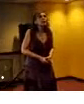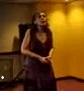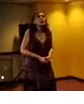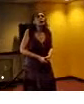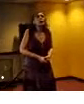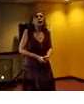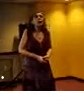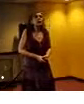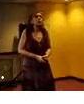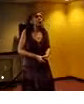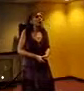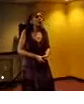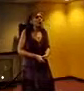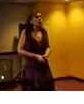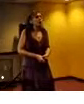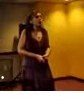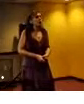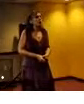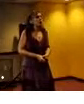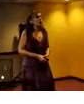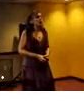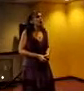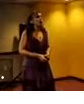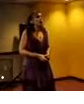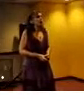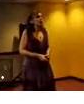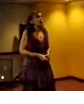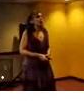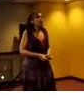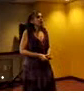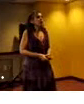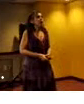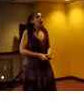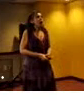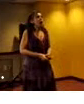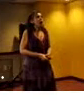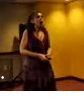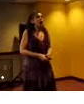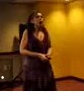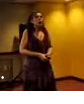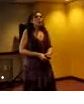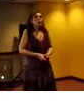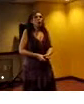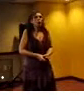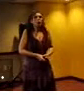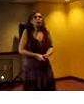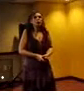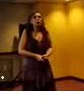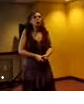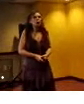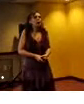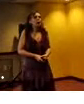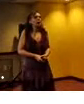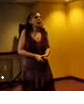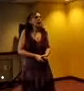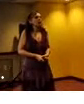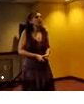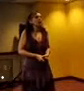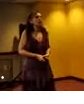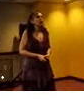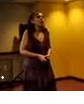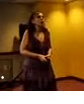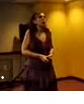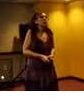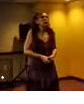which is what they did. And guess what? JavaScript is now the world's most used programming